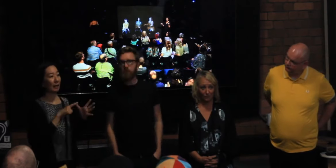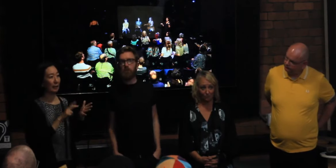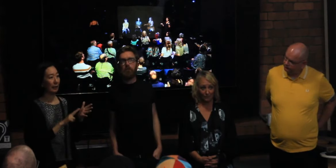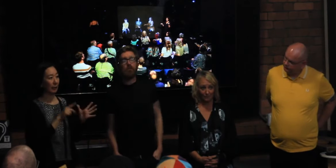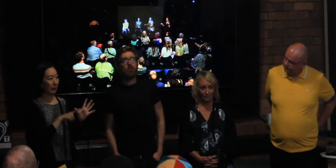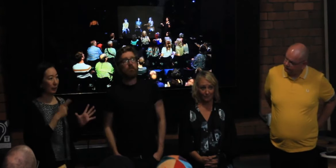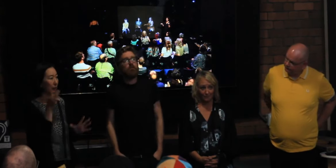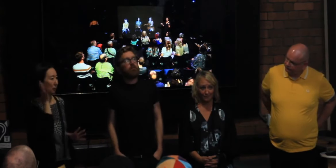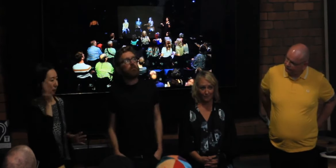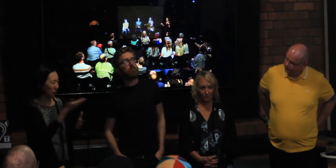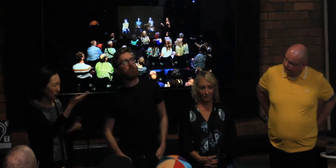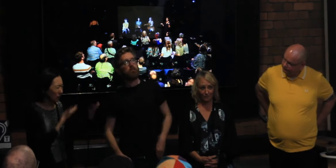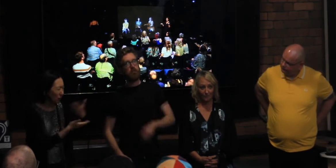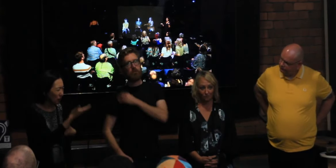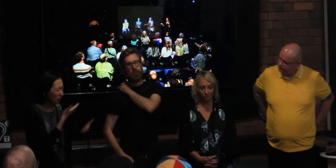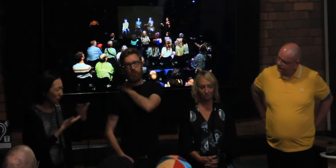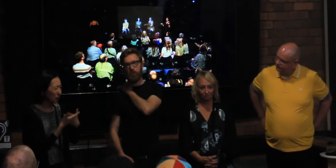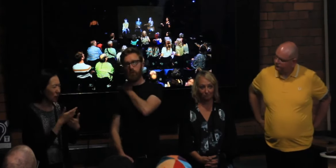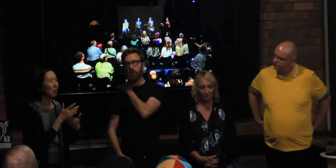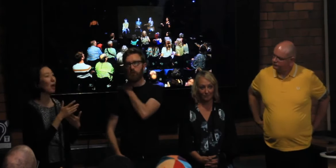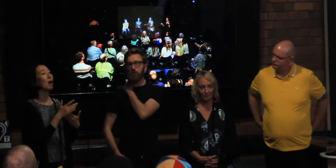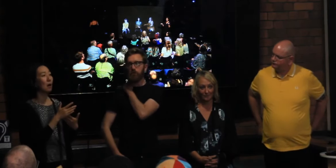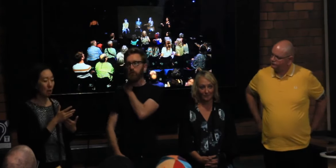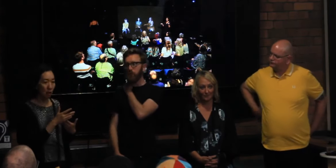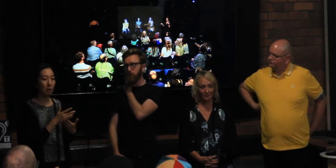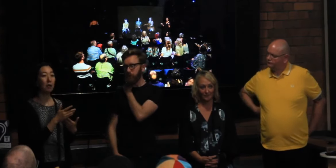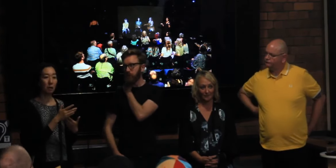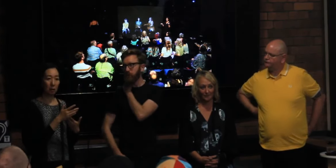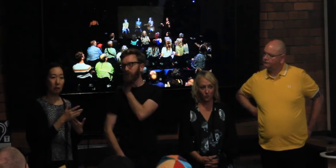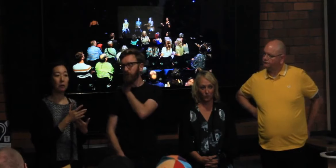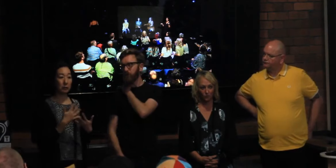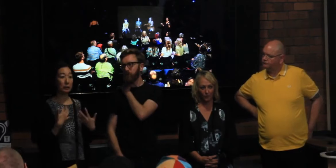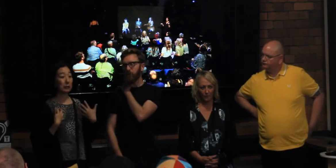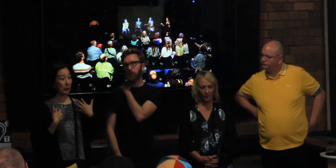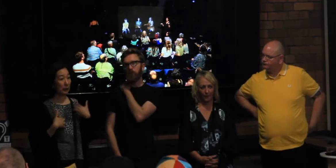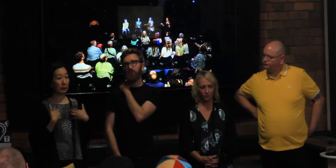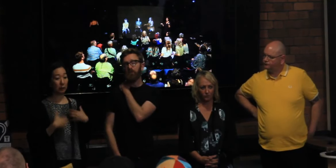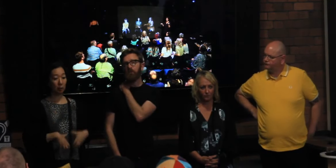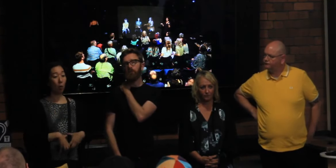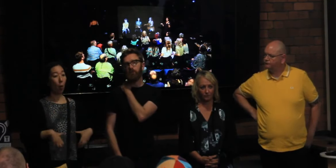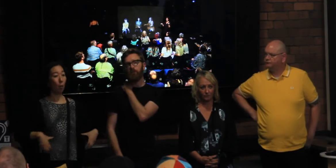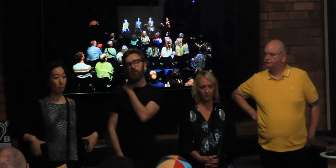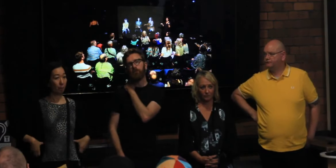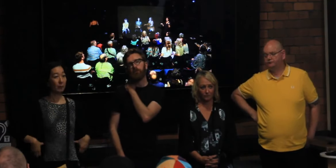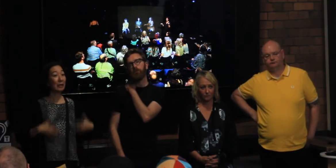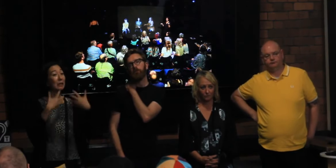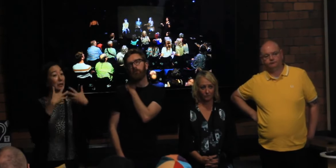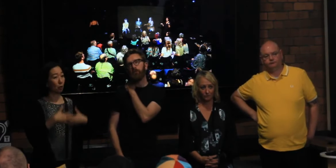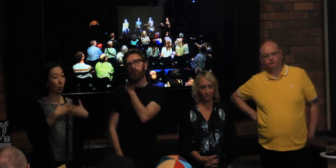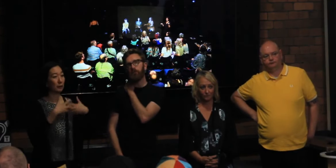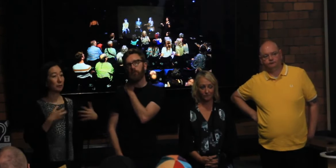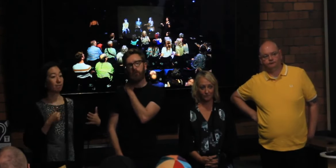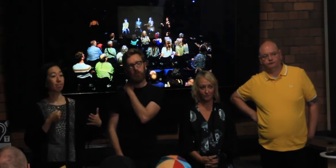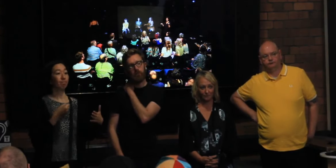to me, but Danny was absolutely brilliant, and he was able to explain things to me in a way that I was able to understand. And so in terms of